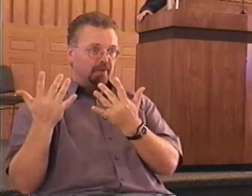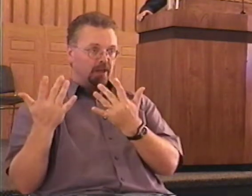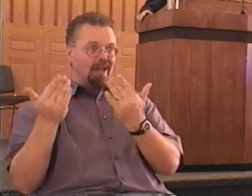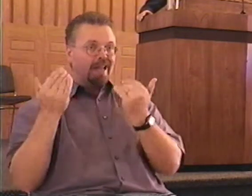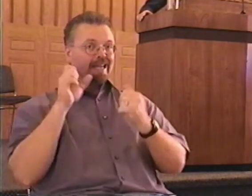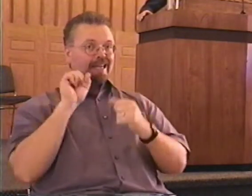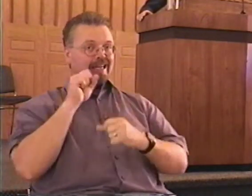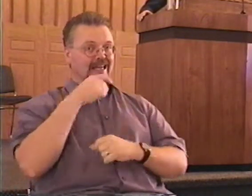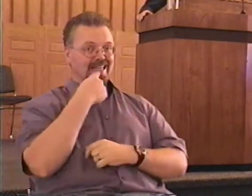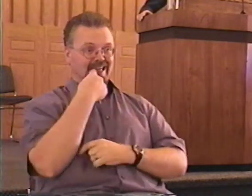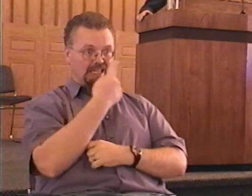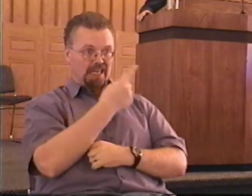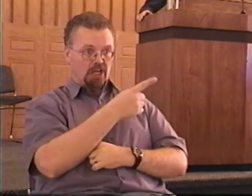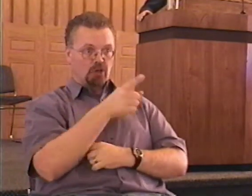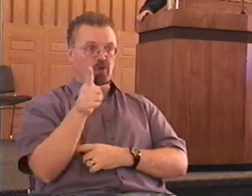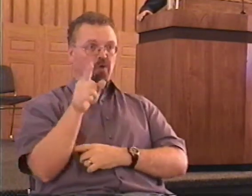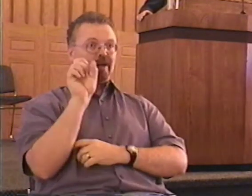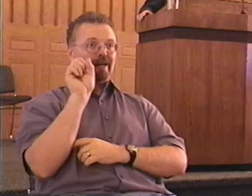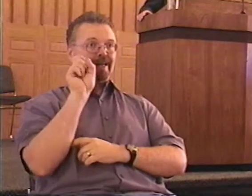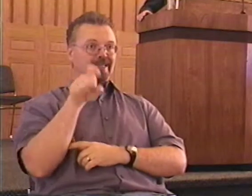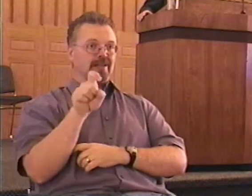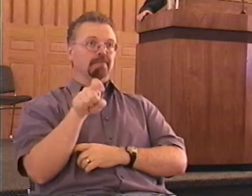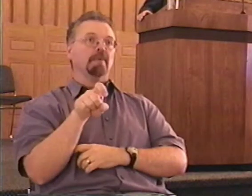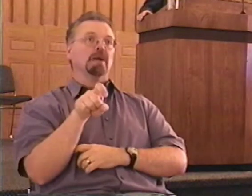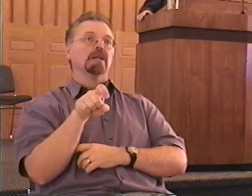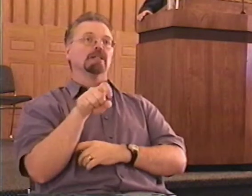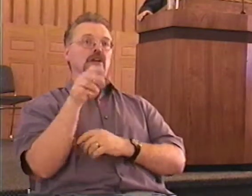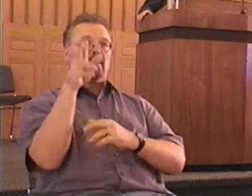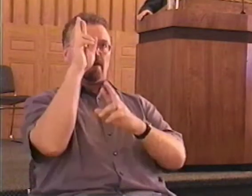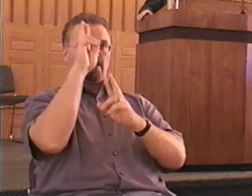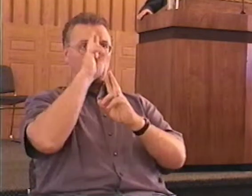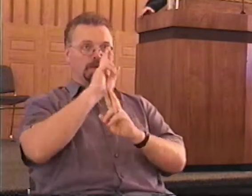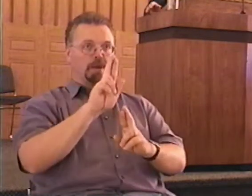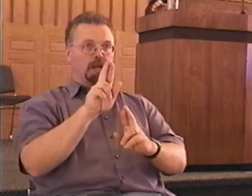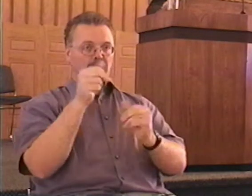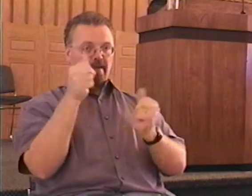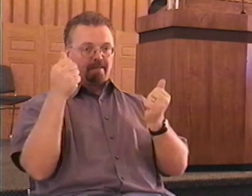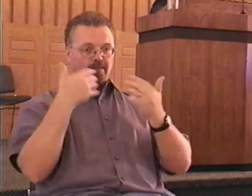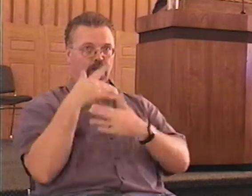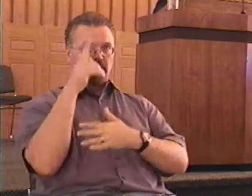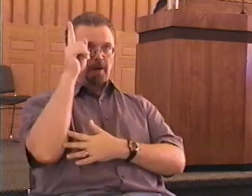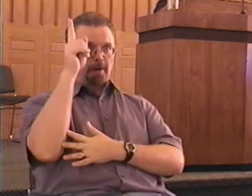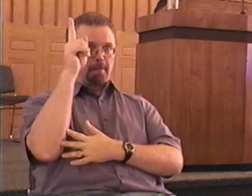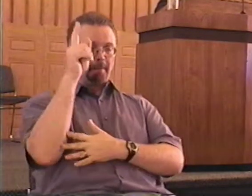you, fear him." Let's pray.